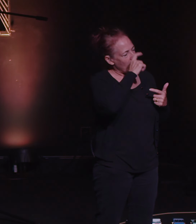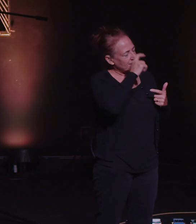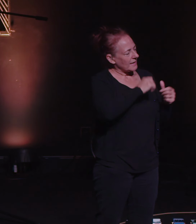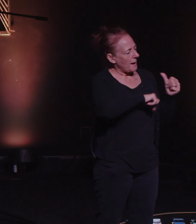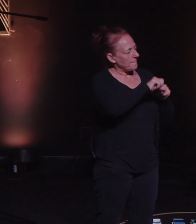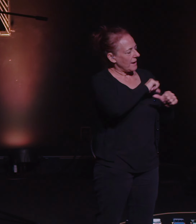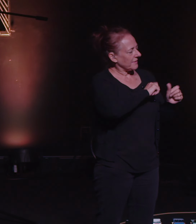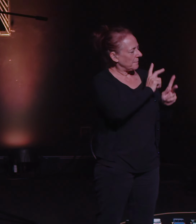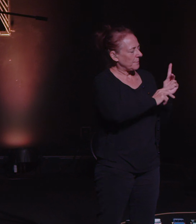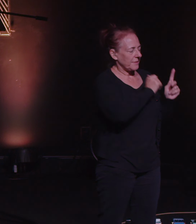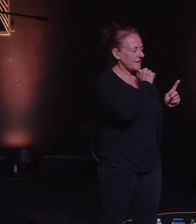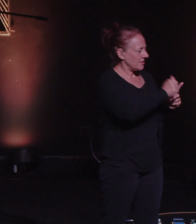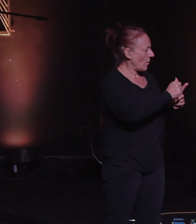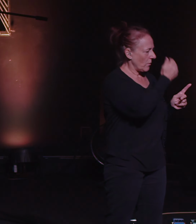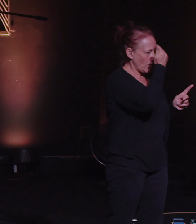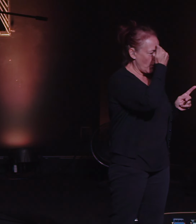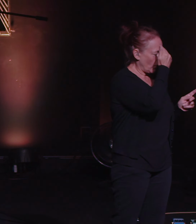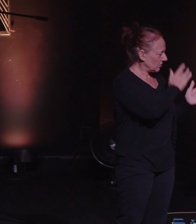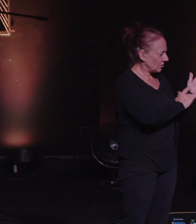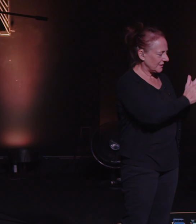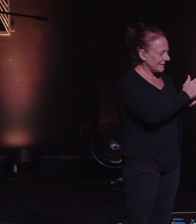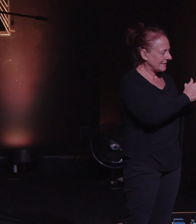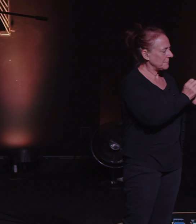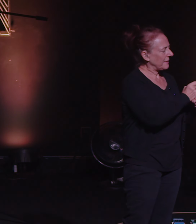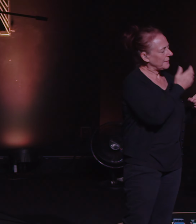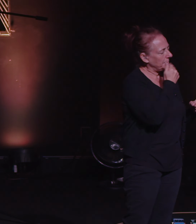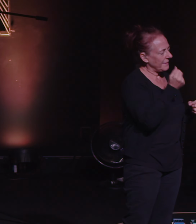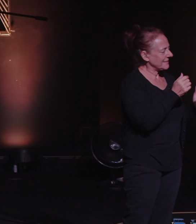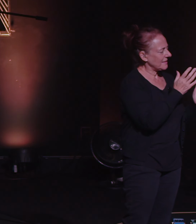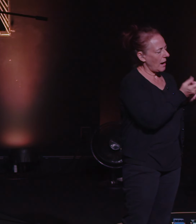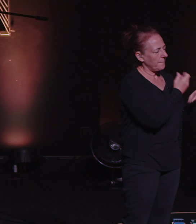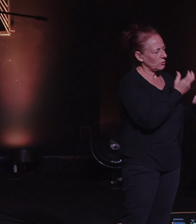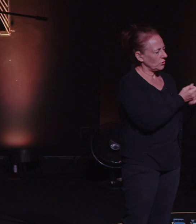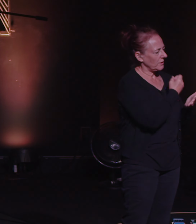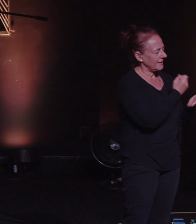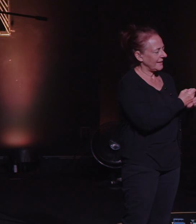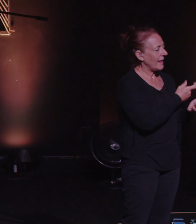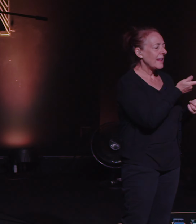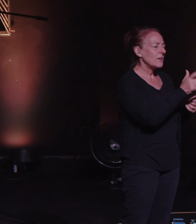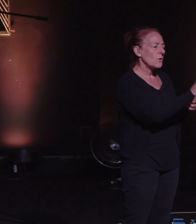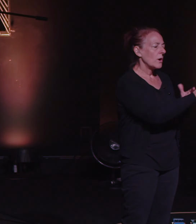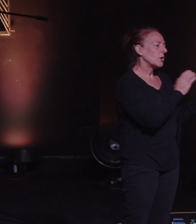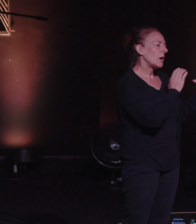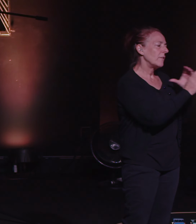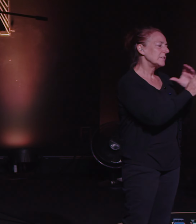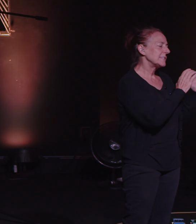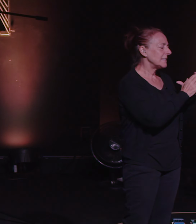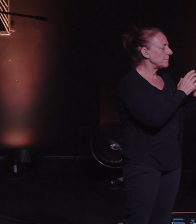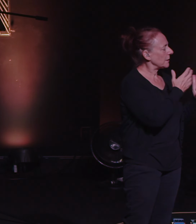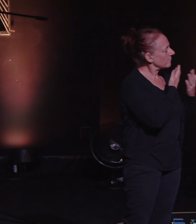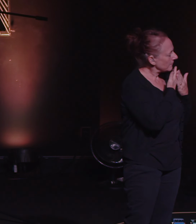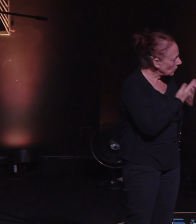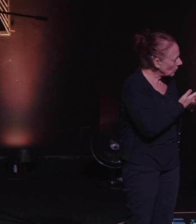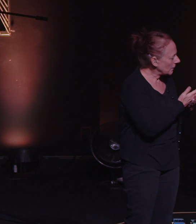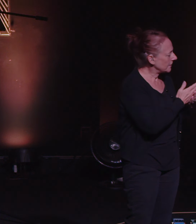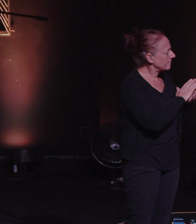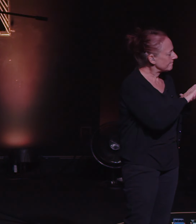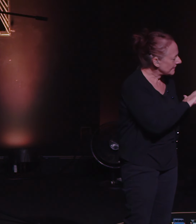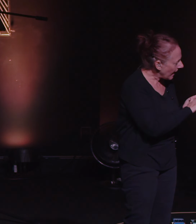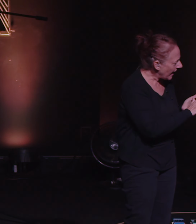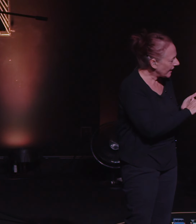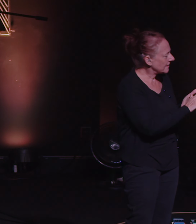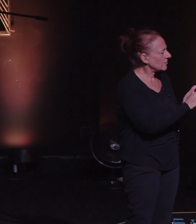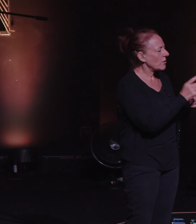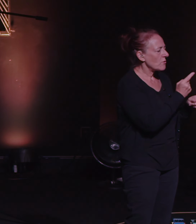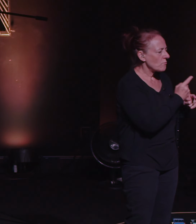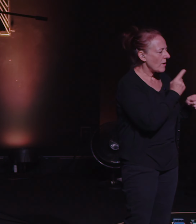are not believers and make the most of every opportunity. Let your conversation be gracious and attractive, so that you will